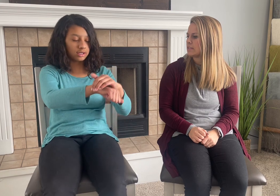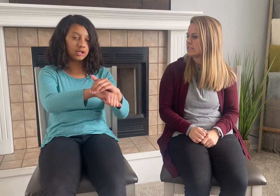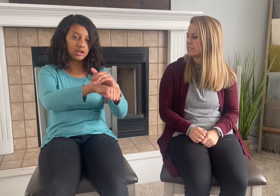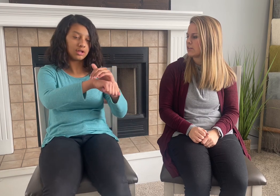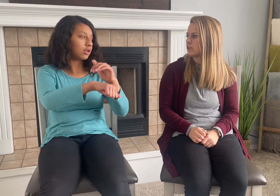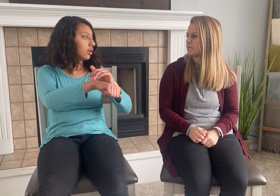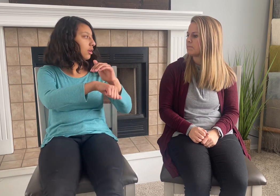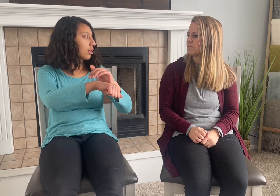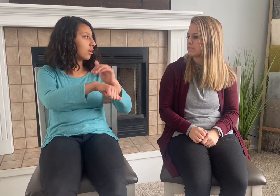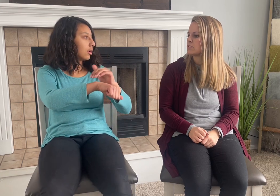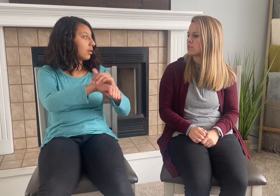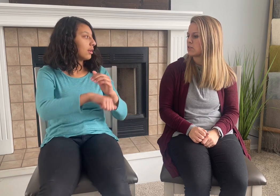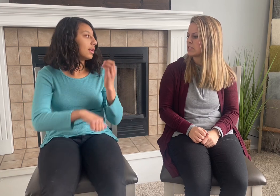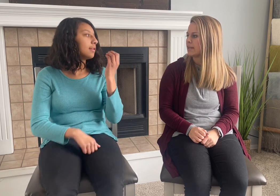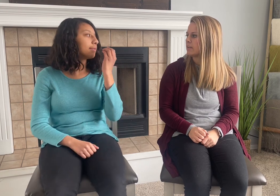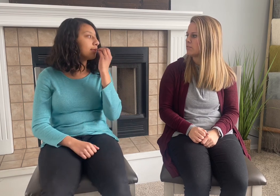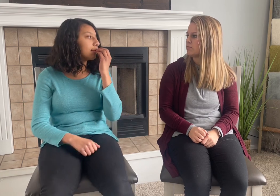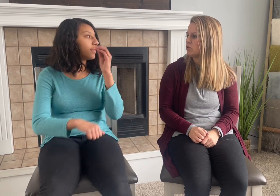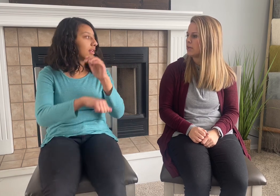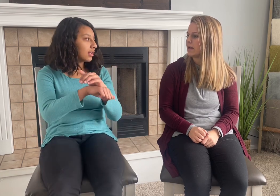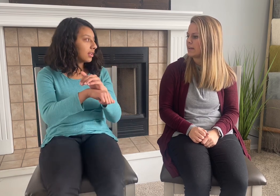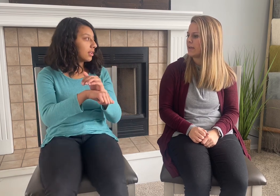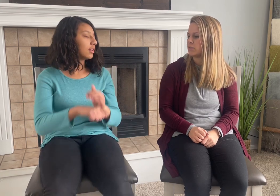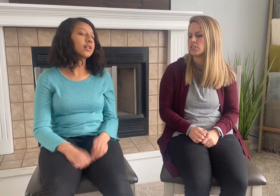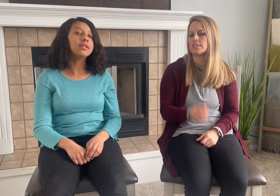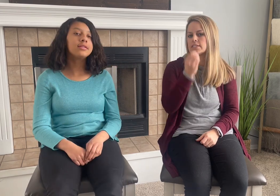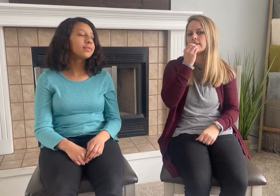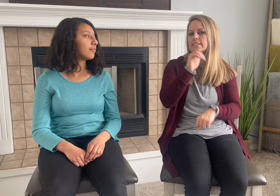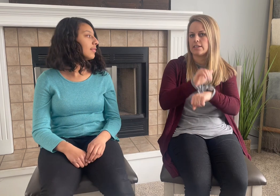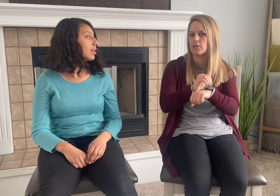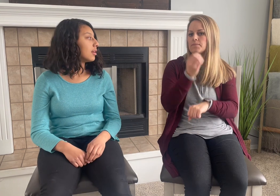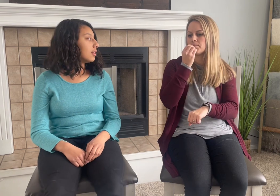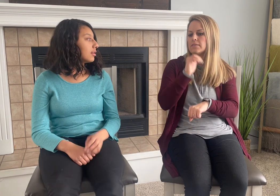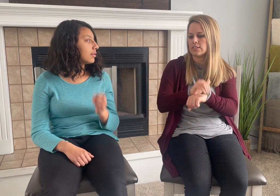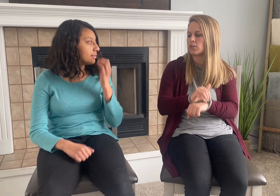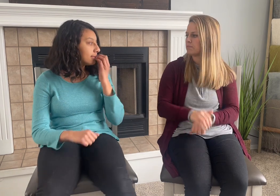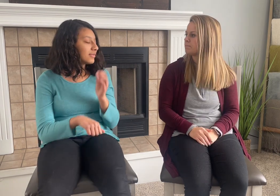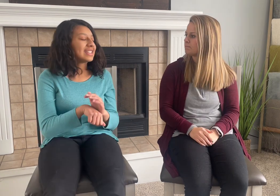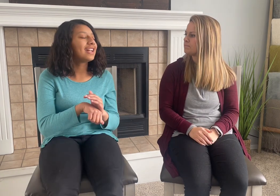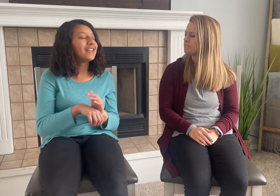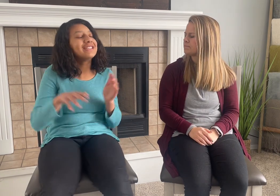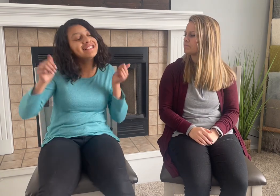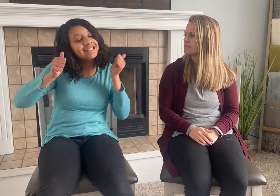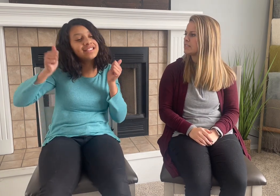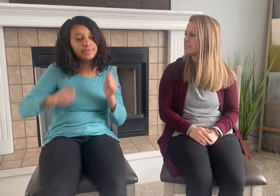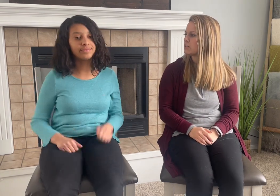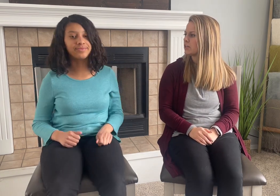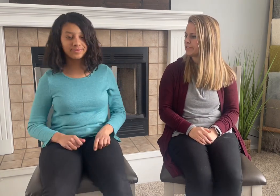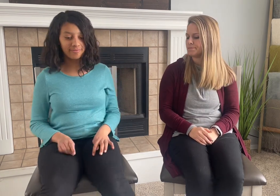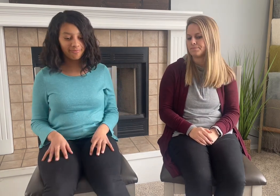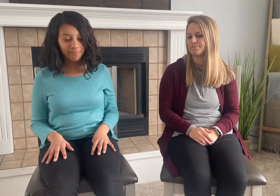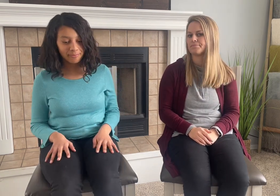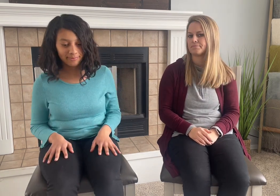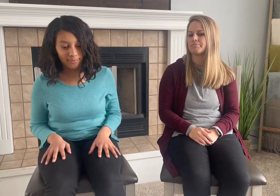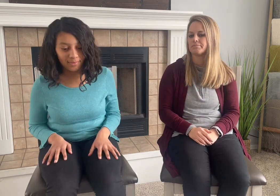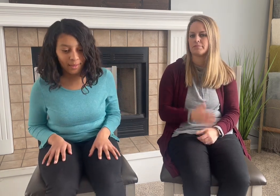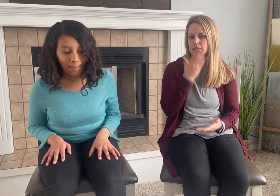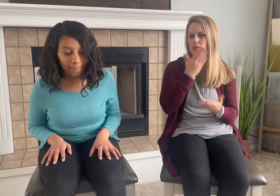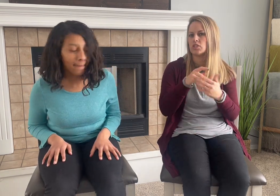Dinner. So you're signing food at night, which is dinner. Dinner. Dinner. It's a good